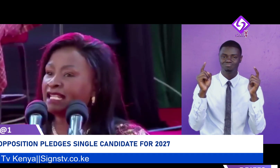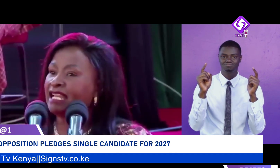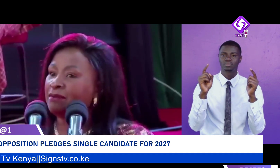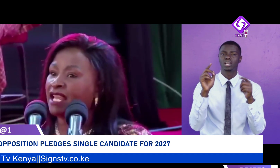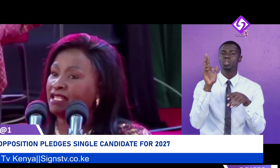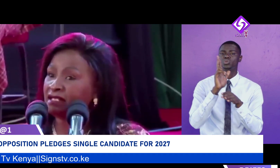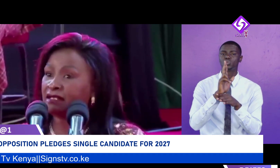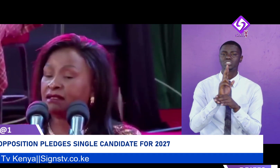party leader